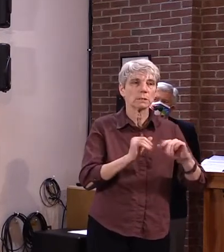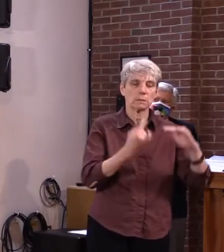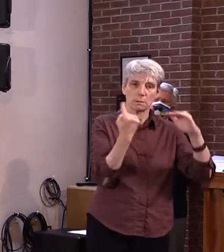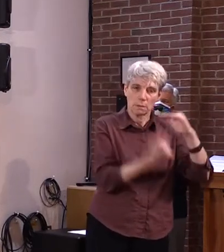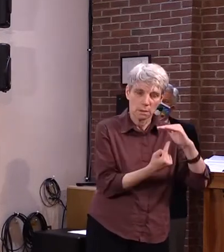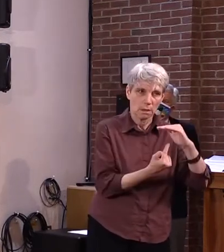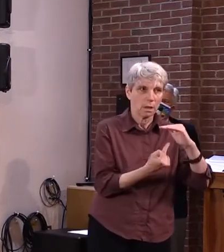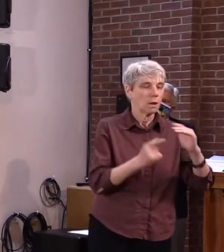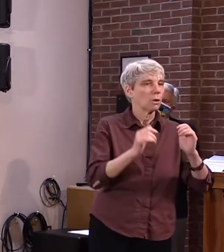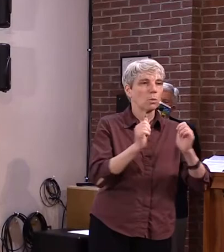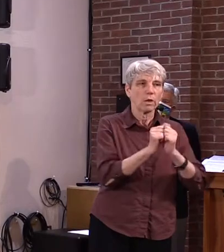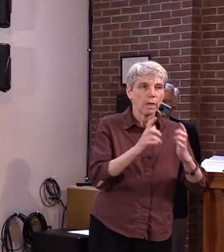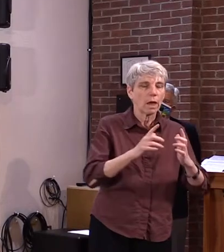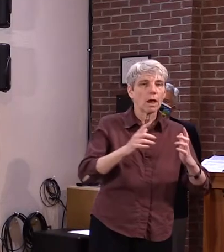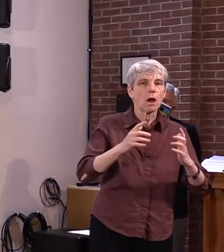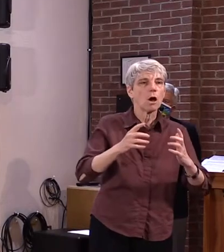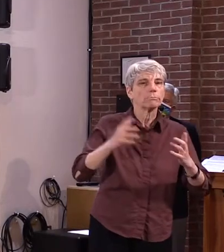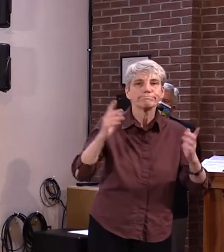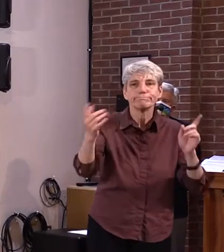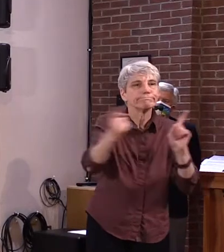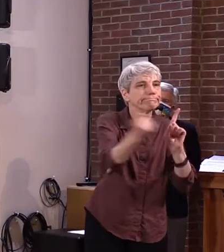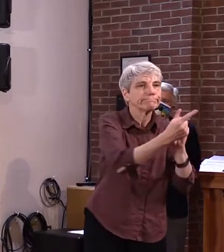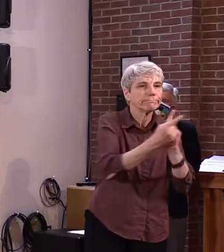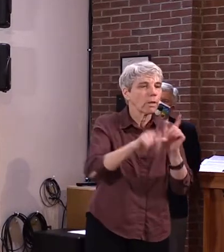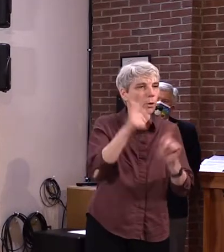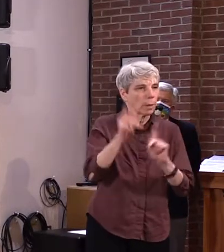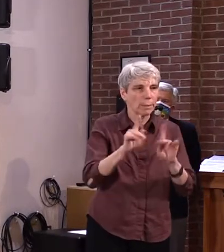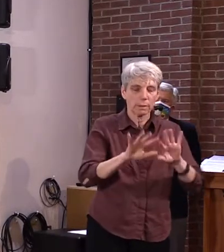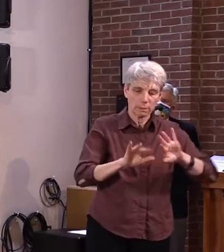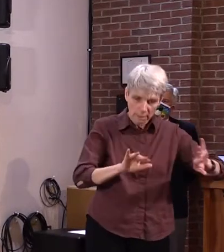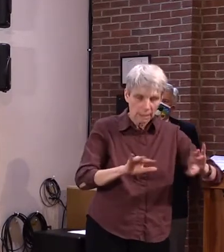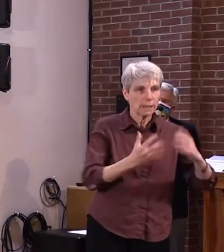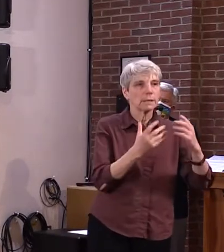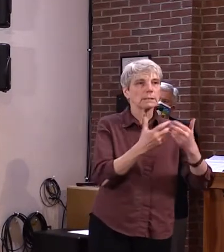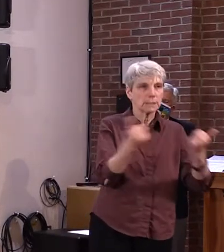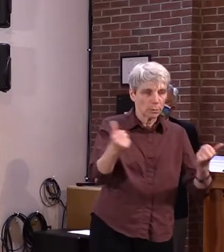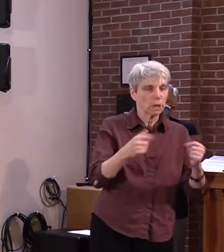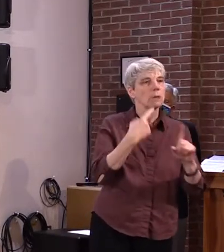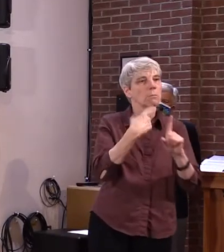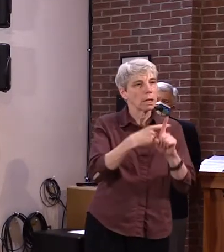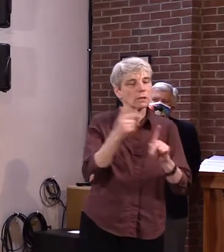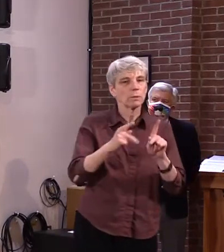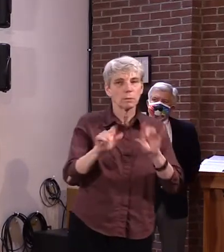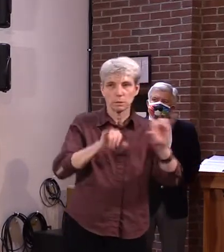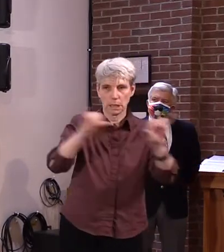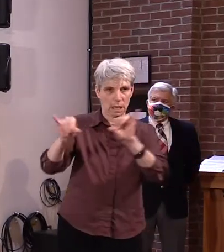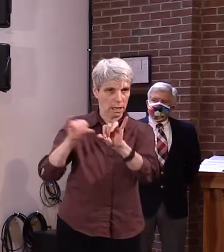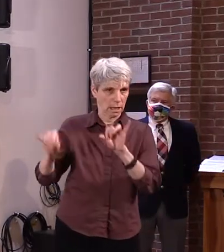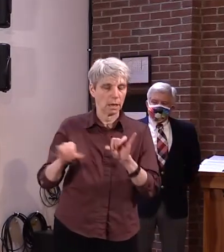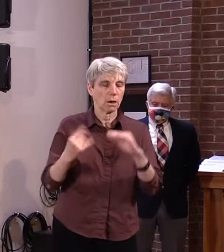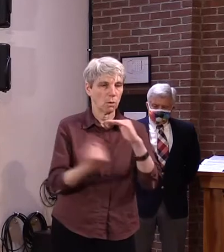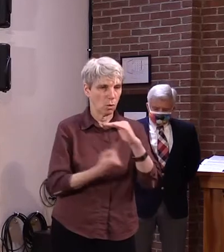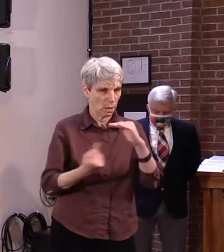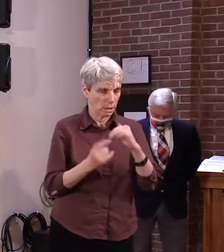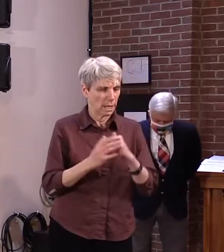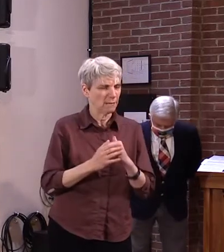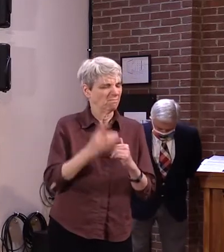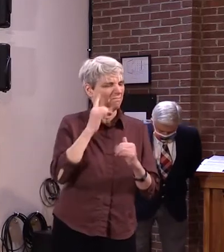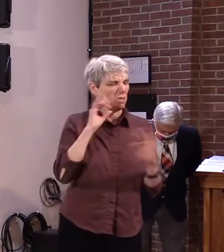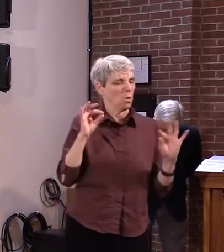was a risk of spread among the farm workers, we decided to offer testing to all of them over the